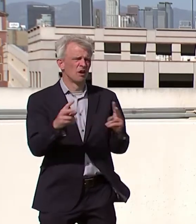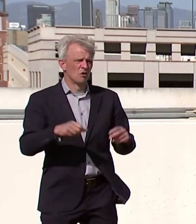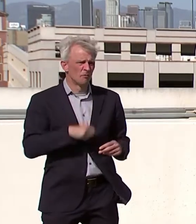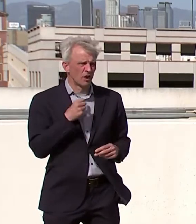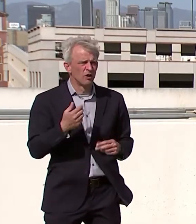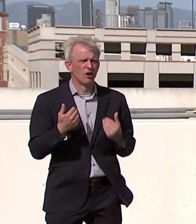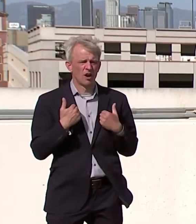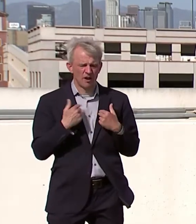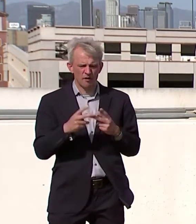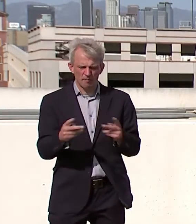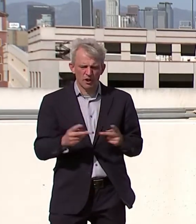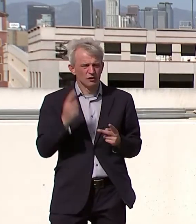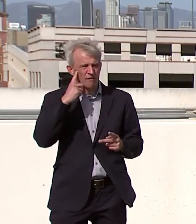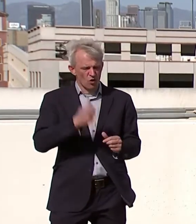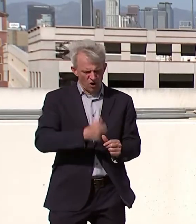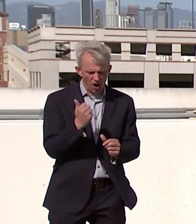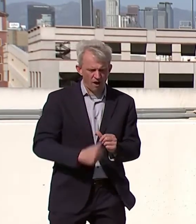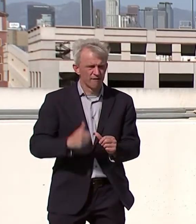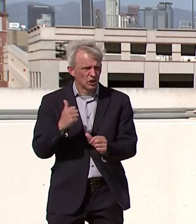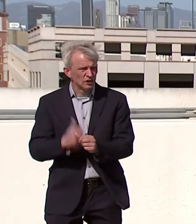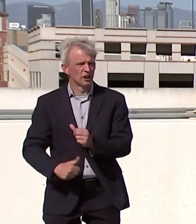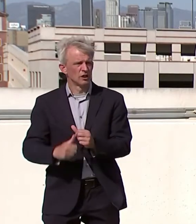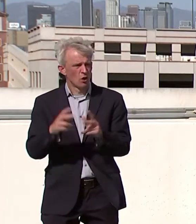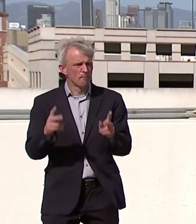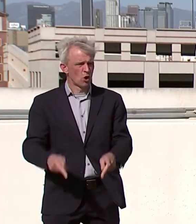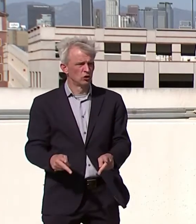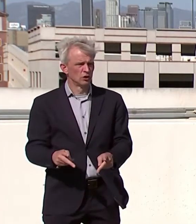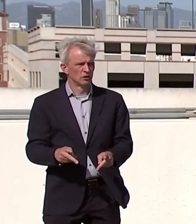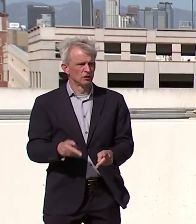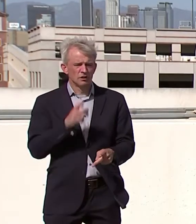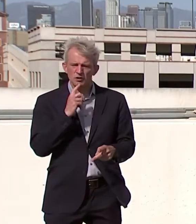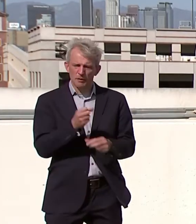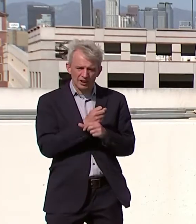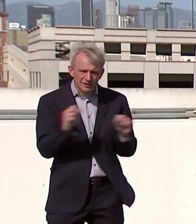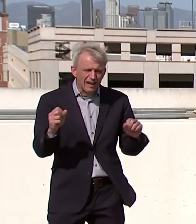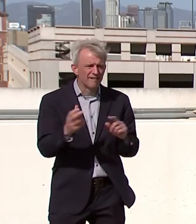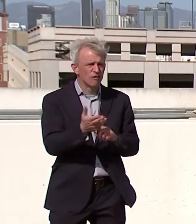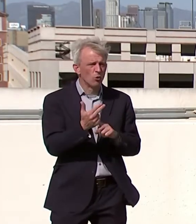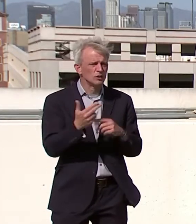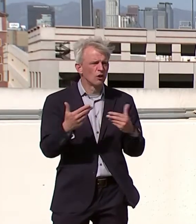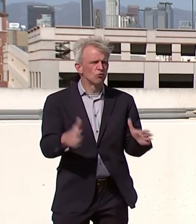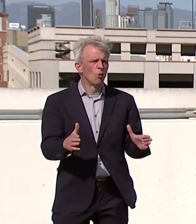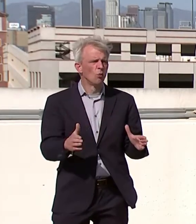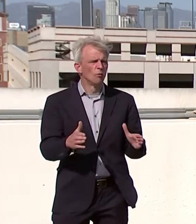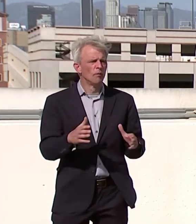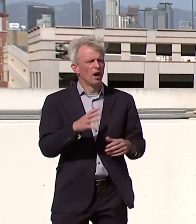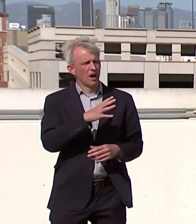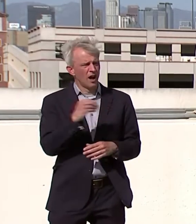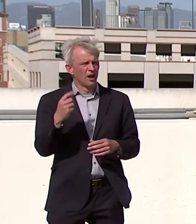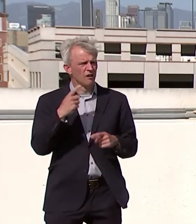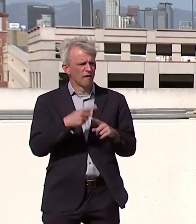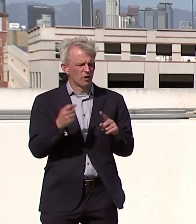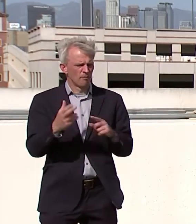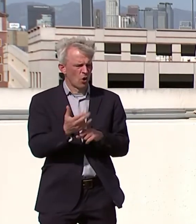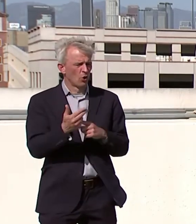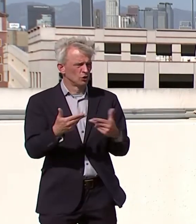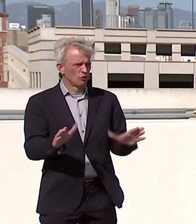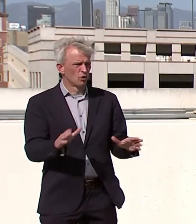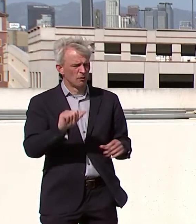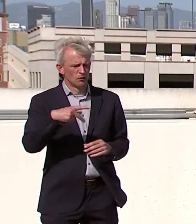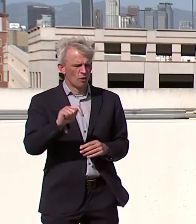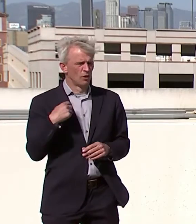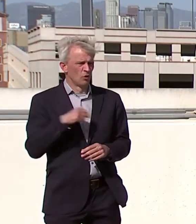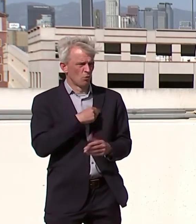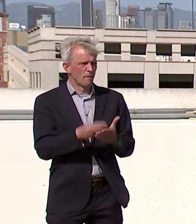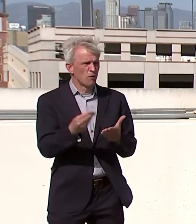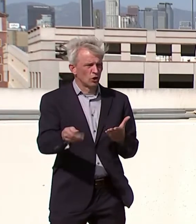place for every single person to be, a safe hotel room and from those hotel rooms, apartments that we have purchased